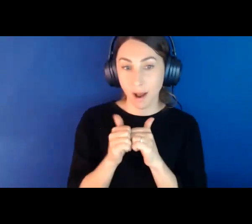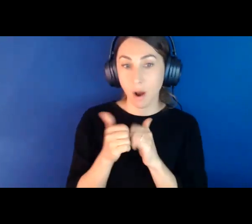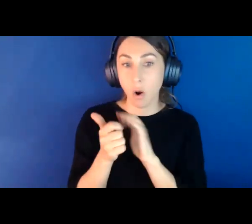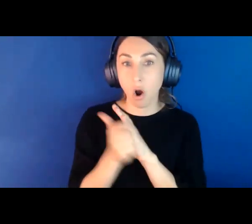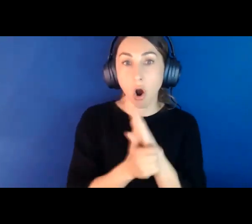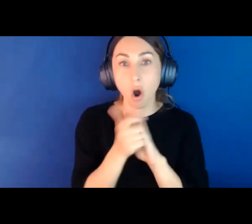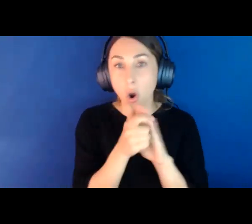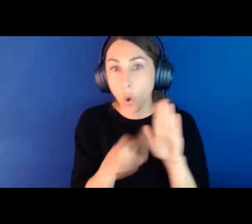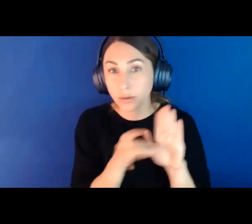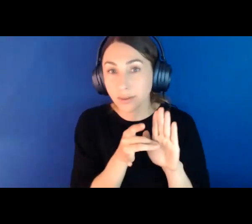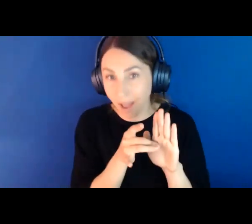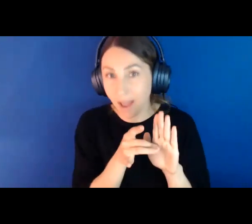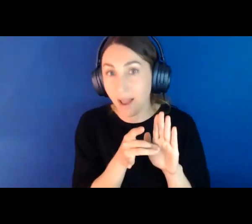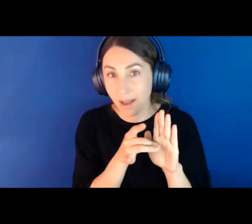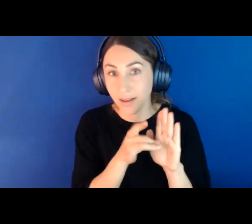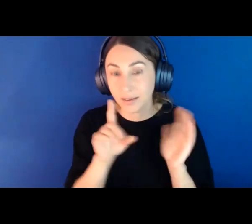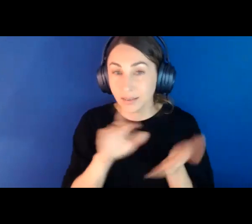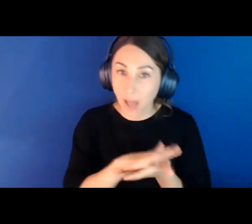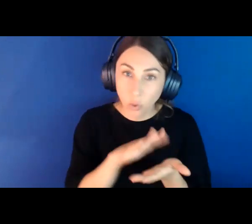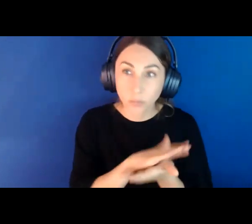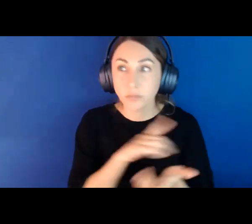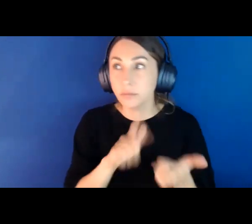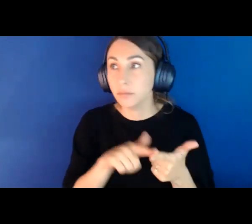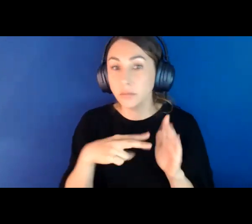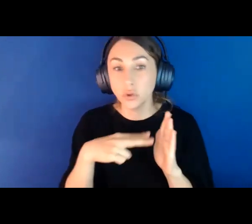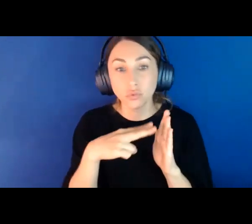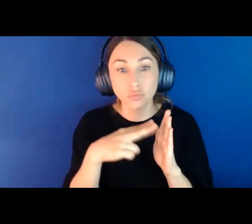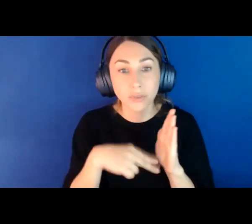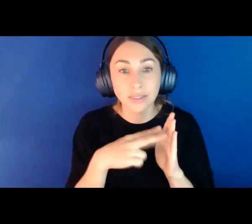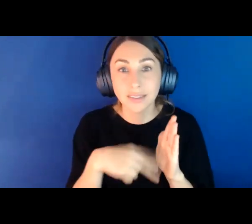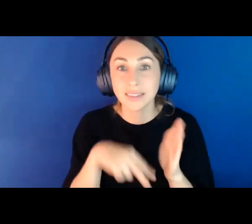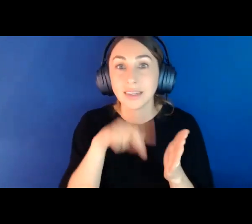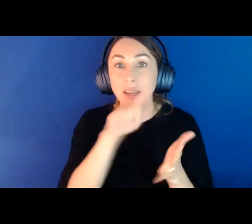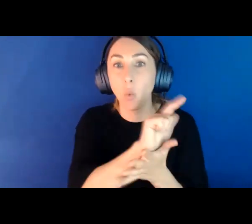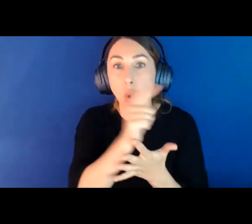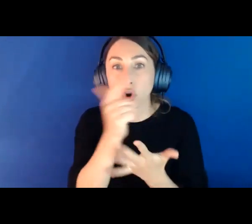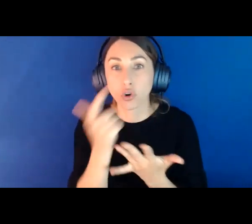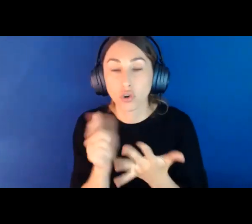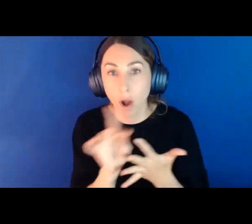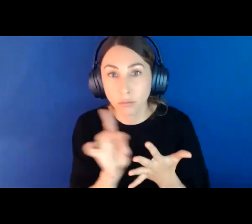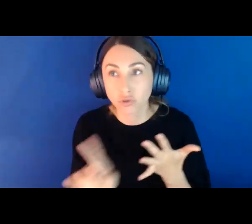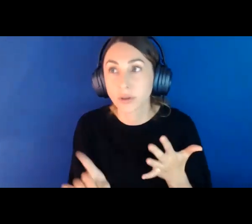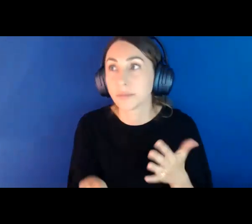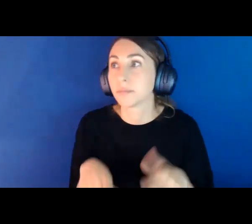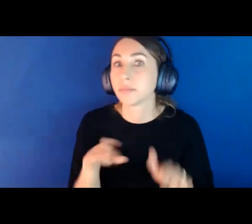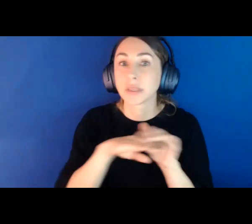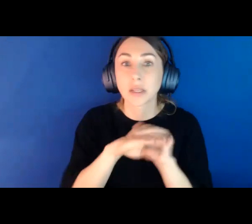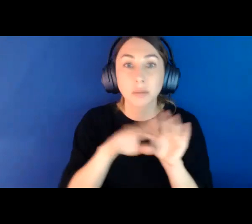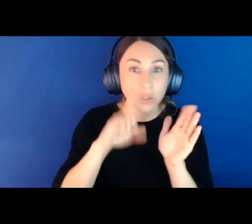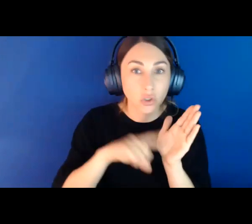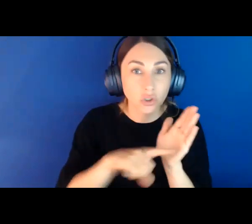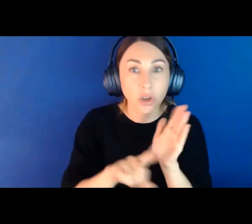a document. You will find reading order options, accessibility checks. You can identify